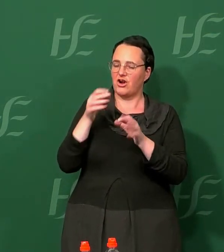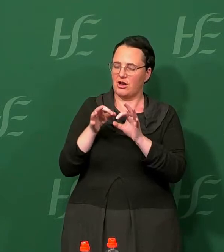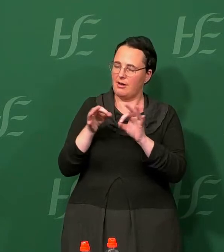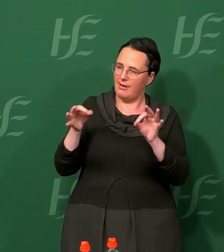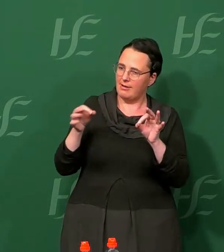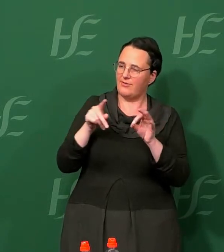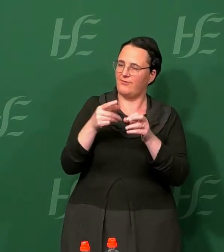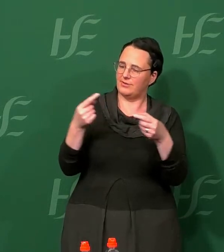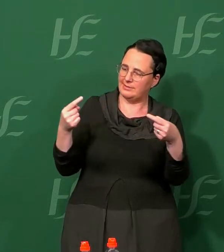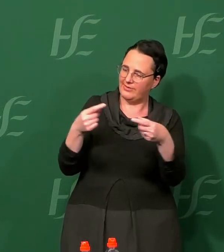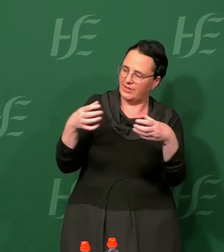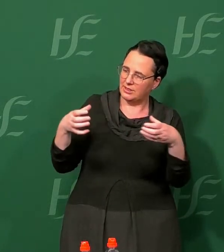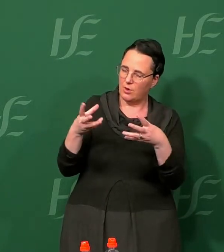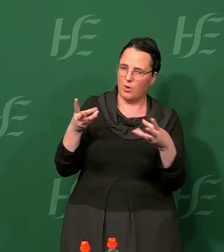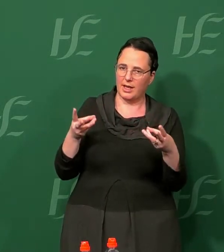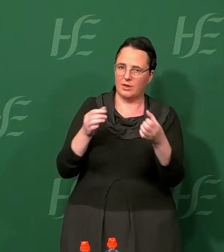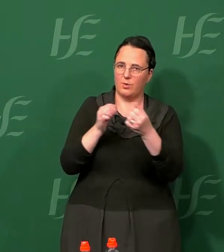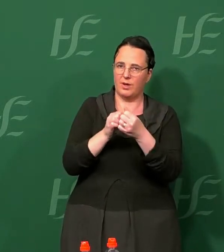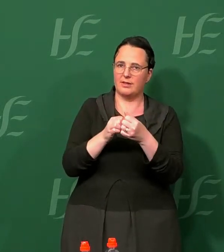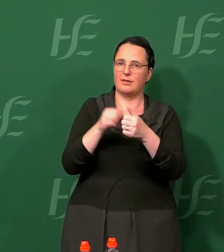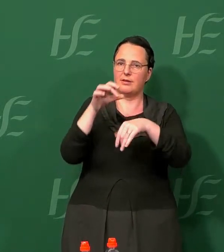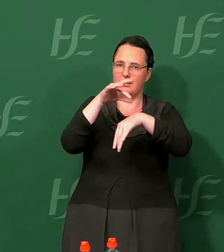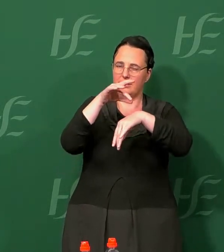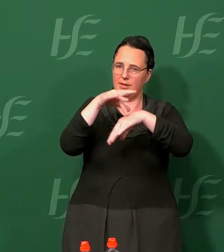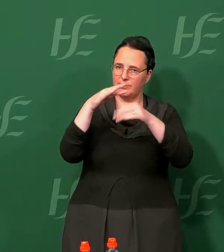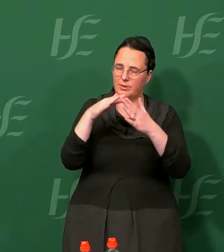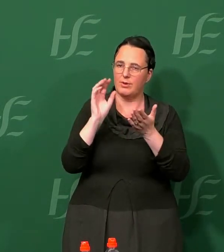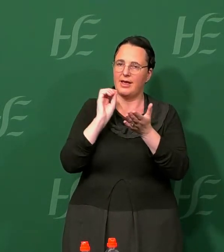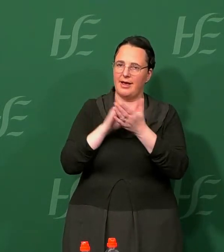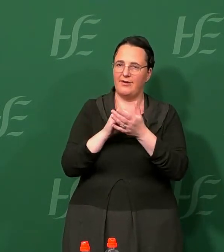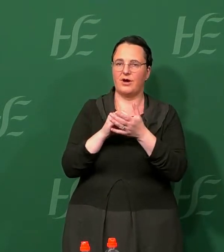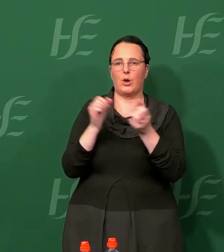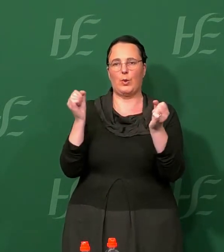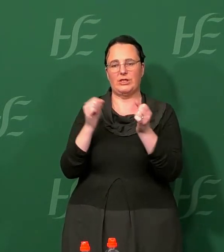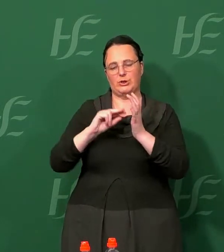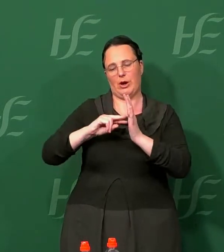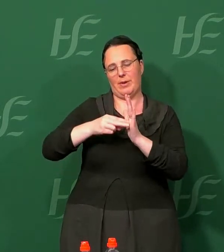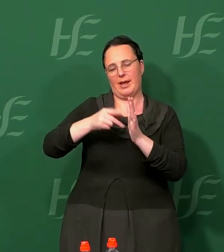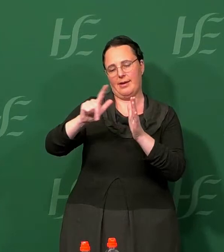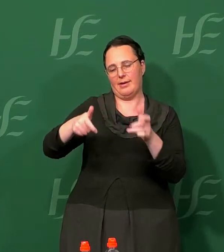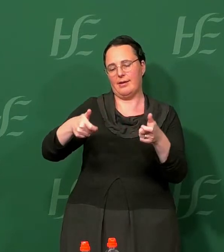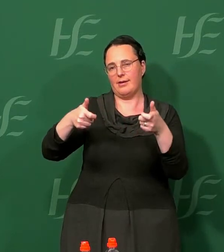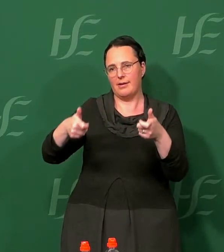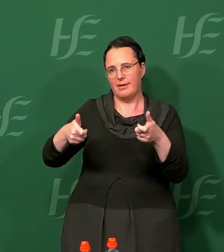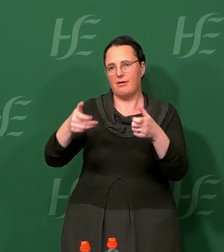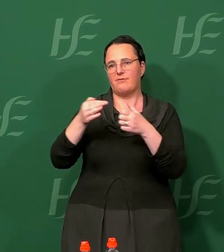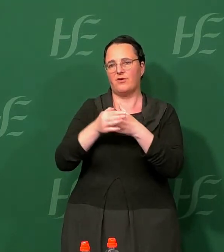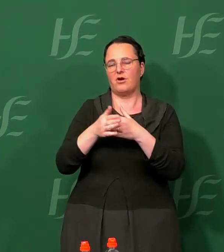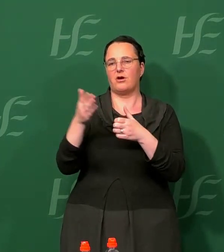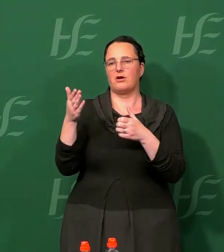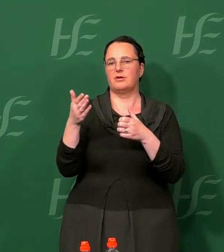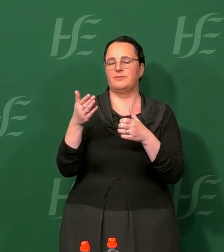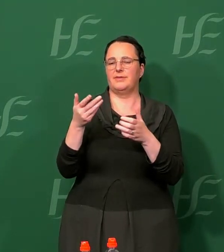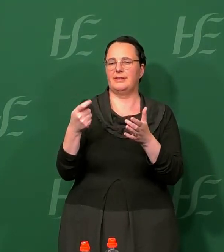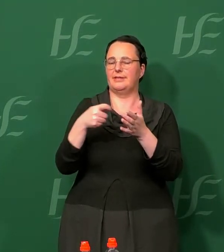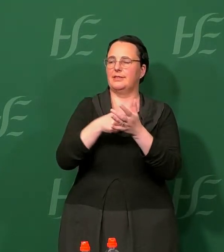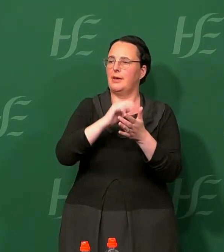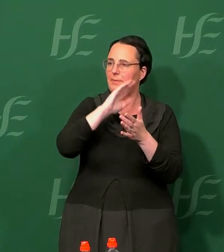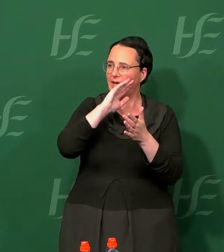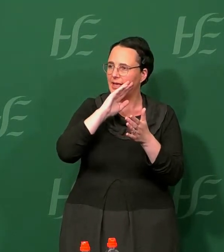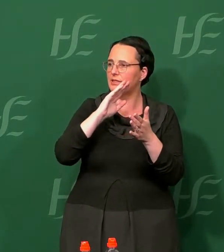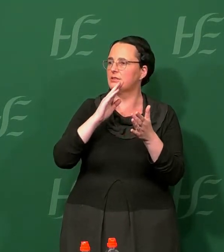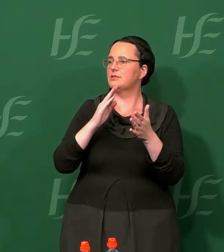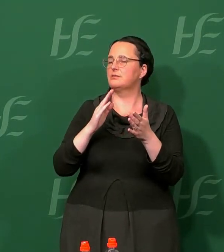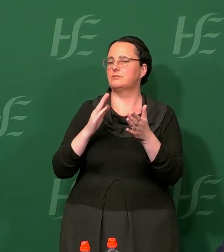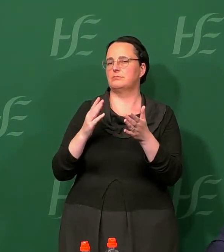doing is, obviously as part of our winter plan, we're looking at further capacity, both in terms of acute beds and step-down beds. Separately, we're